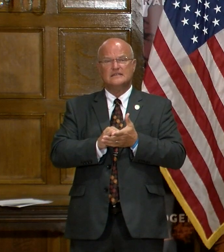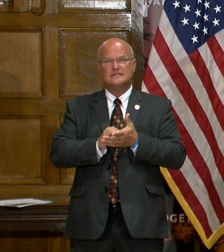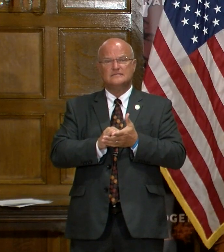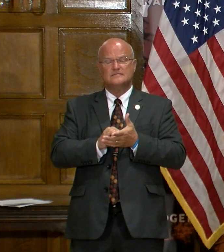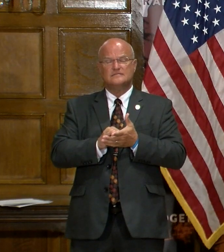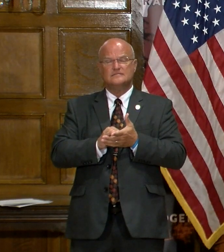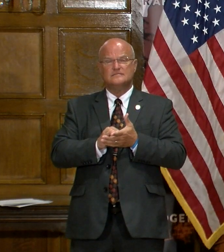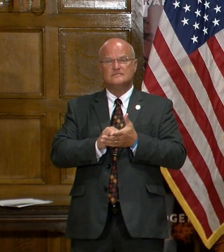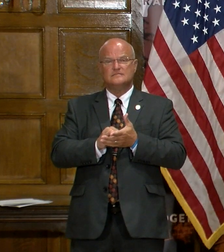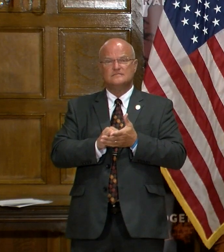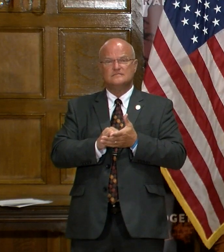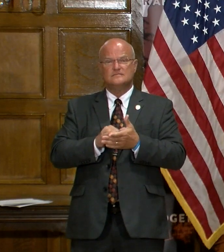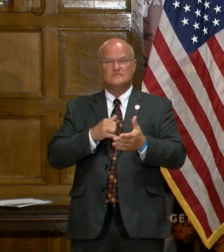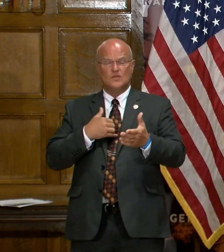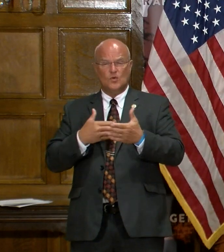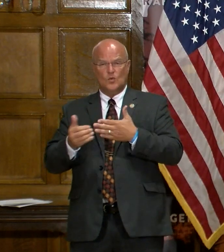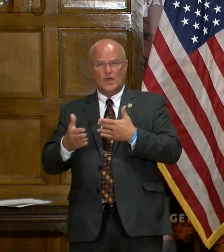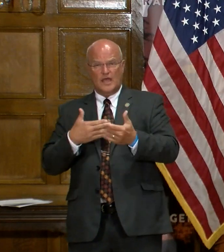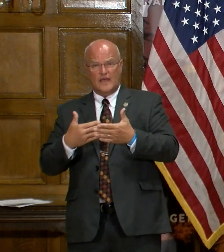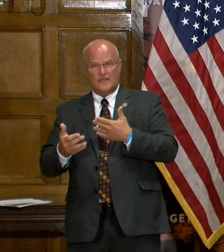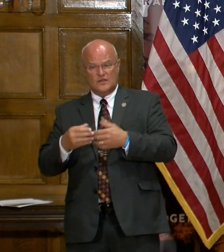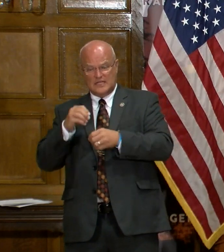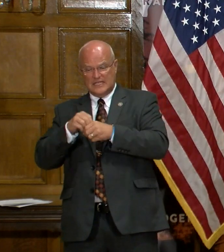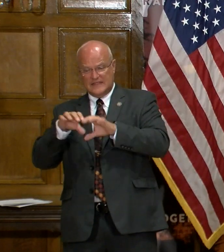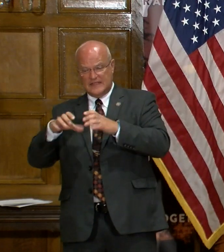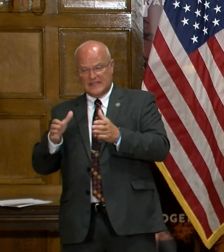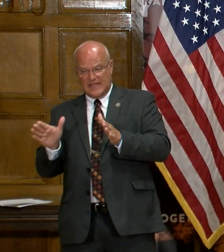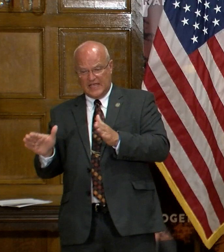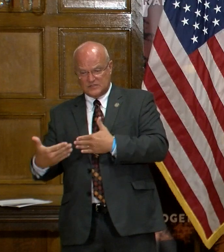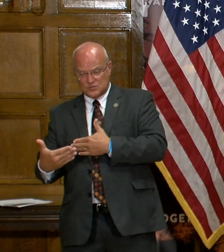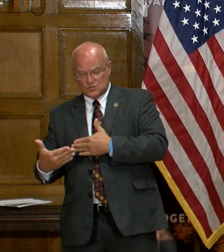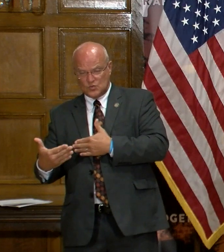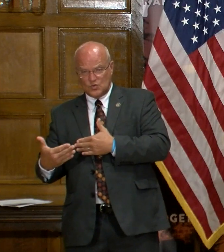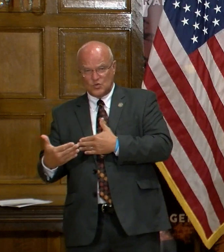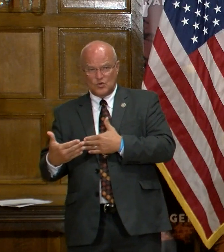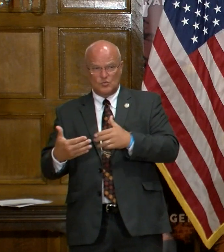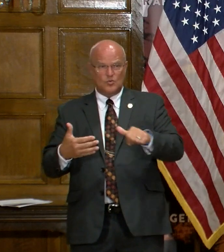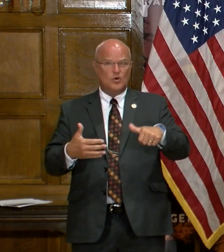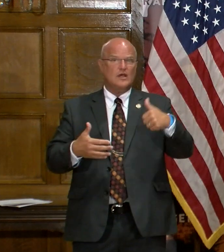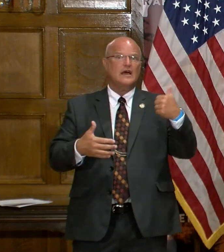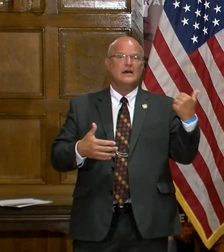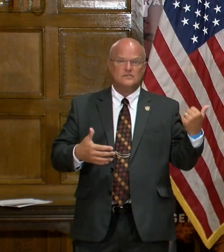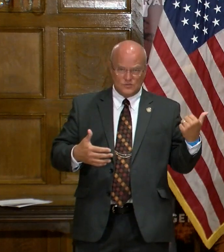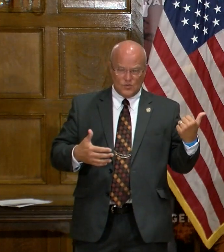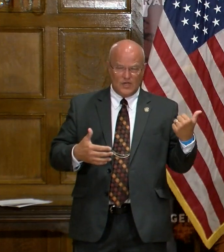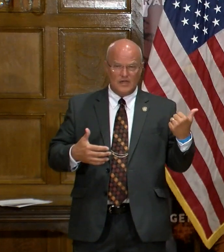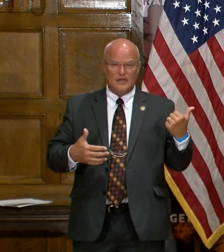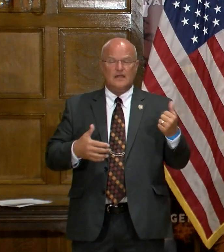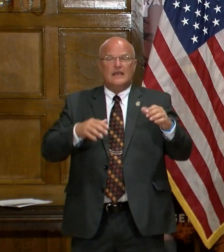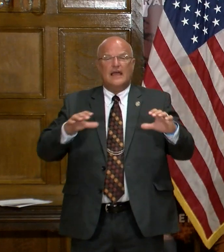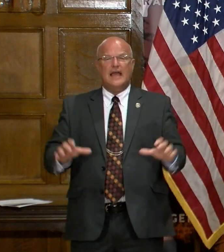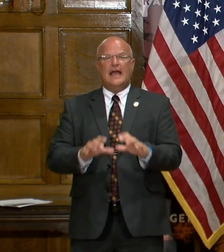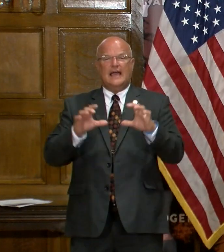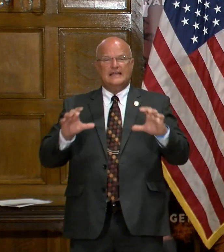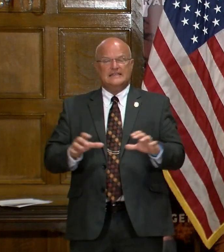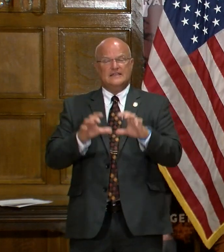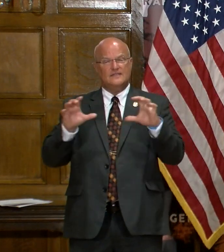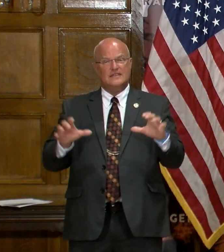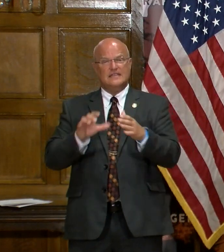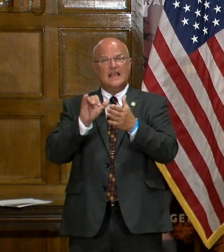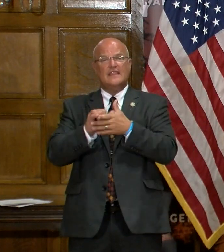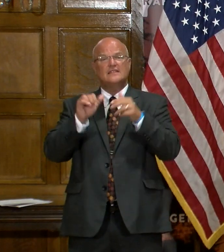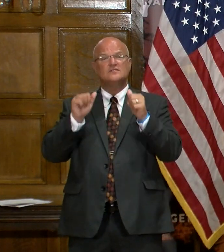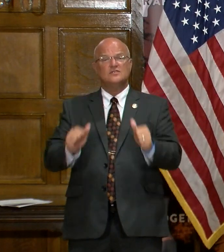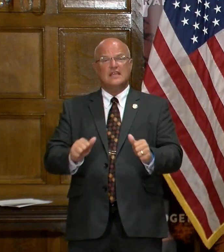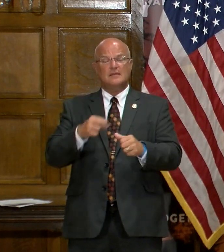you know, whether you are in a classroom or whether you are elsewhere, there's activities that